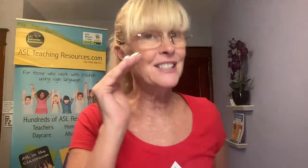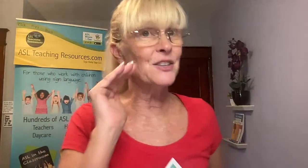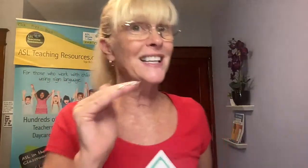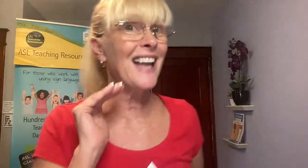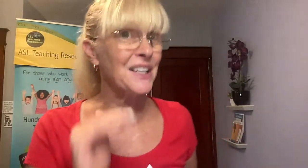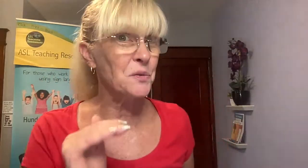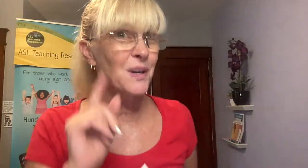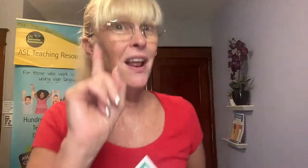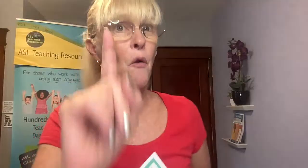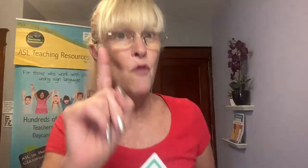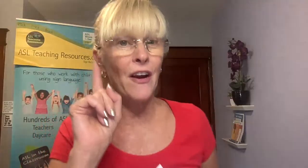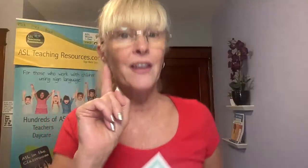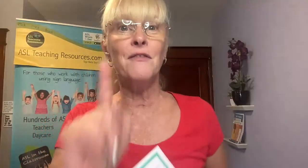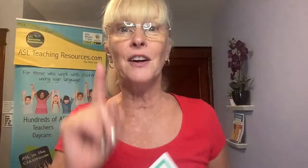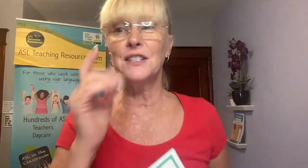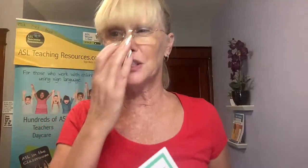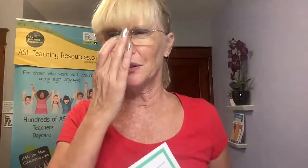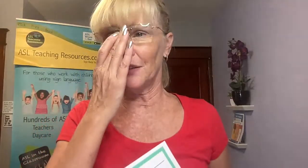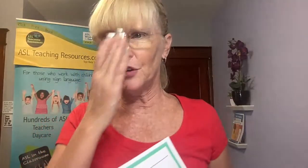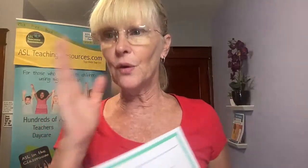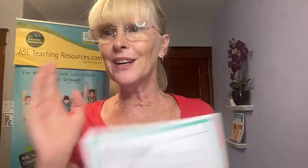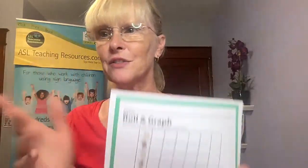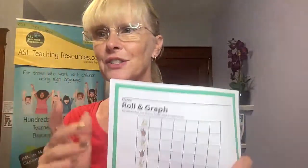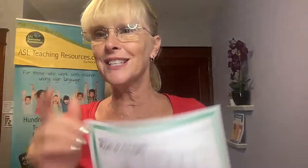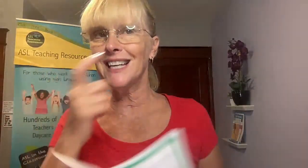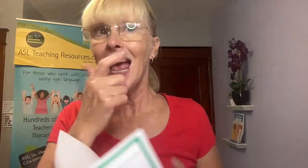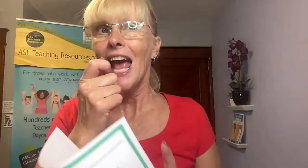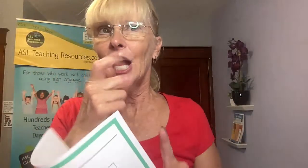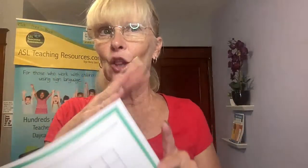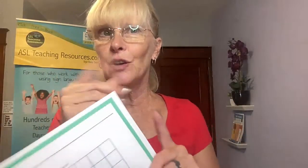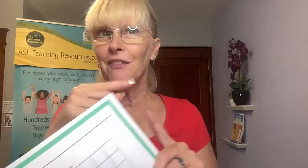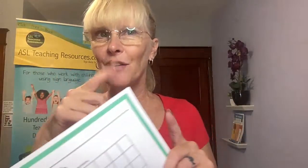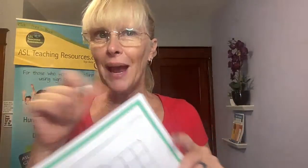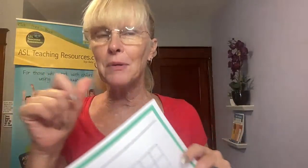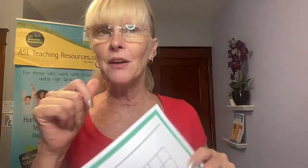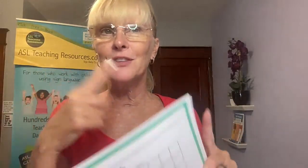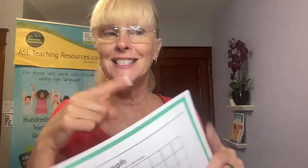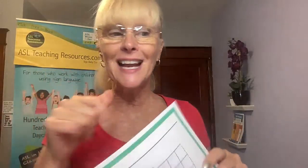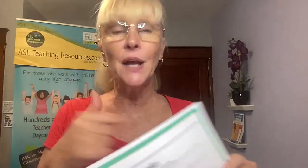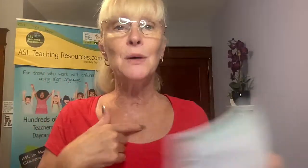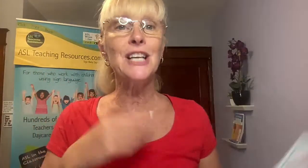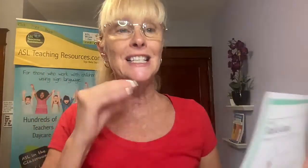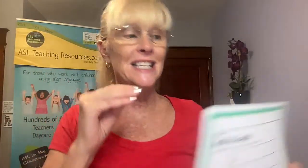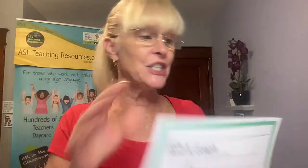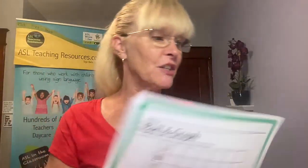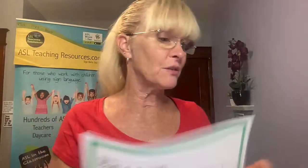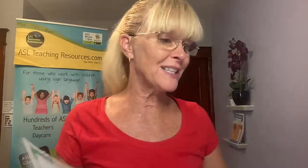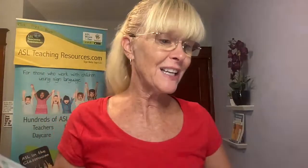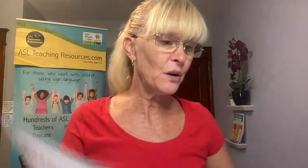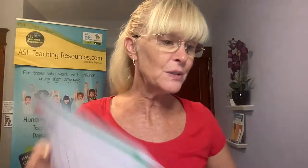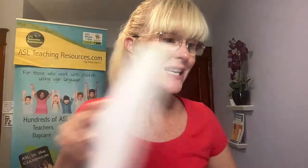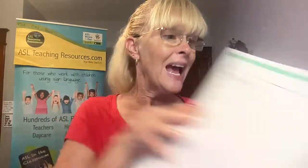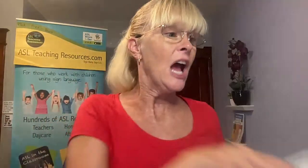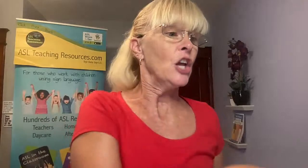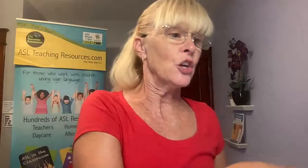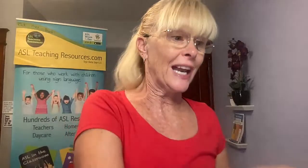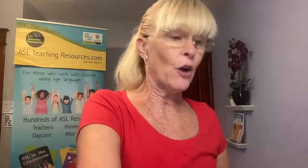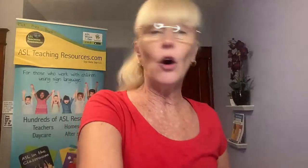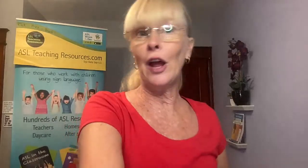the next one very, very soon. If you are interested in learning vocabulary for sign language and teaching those kiddos, you got to head